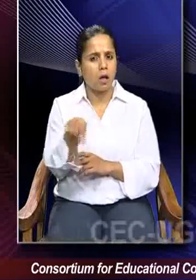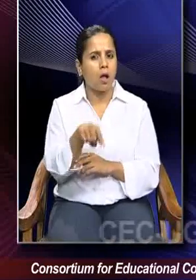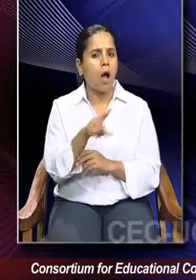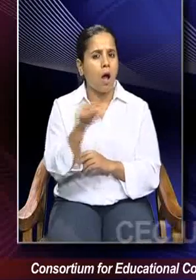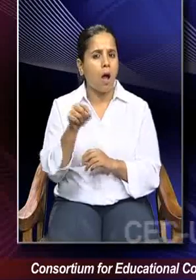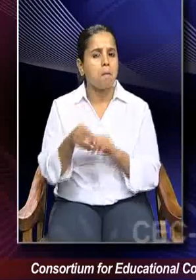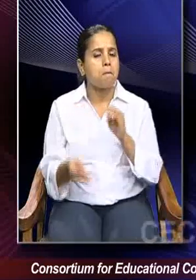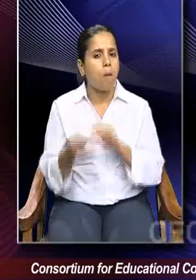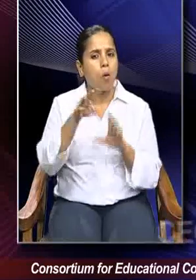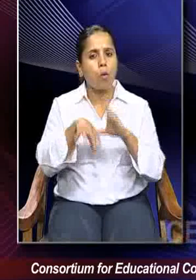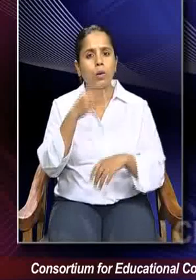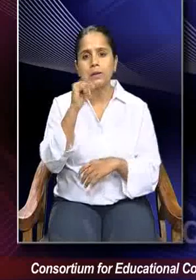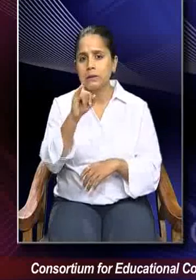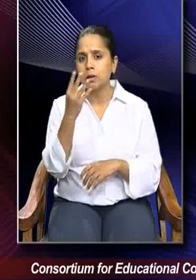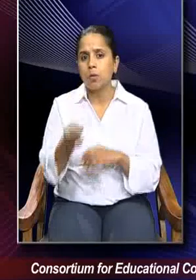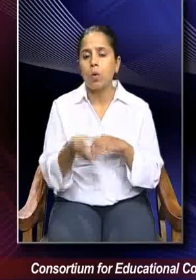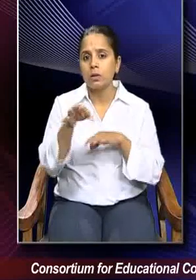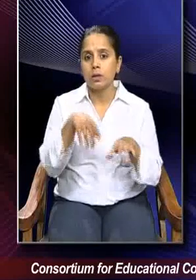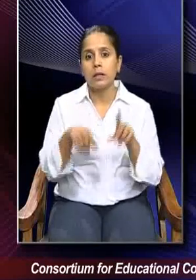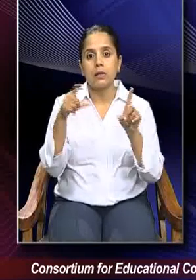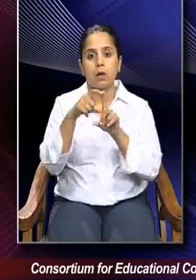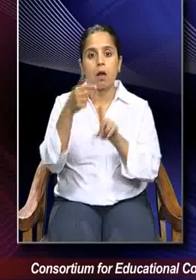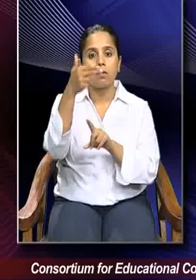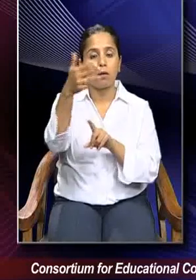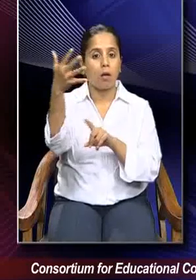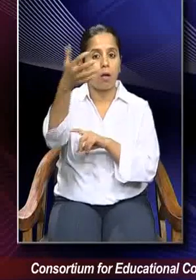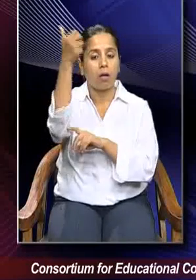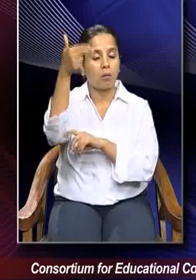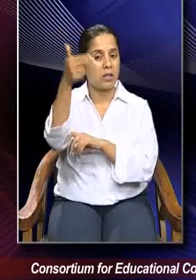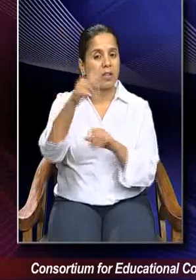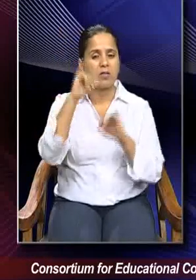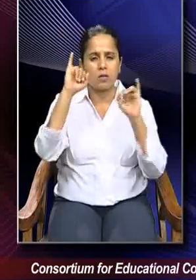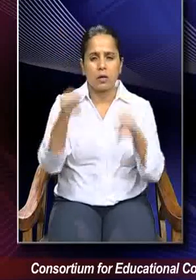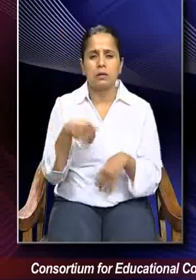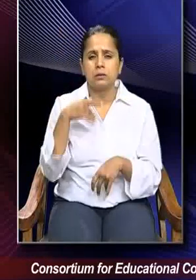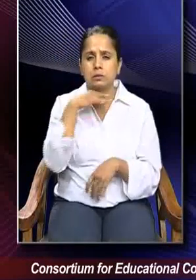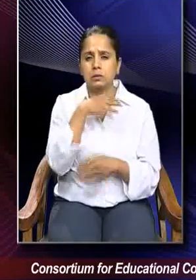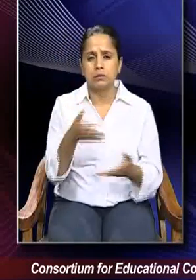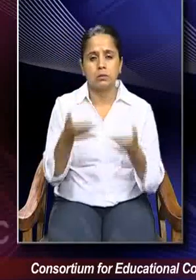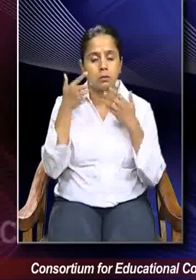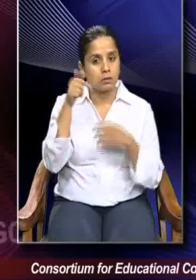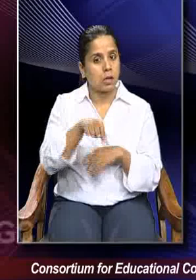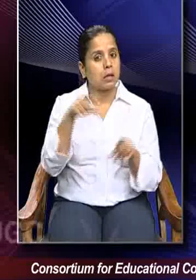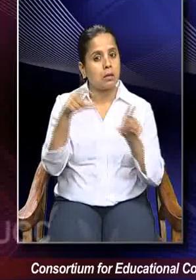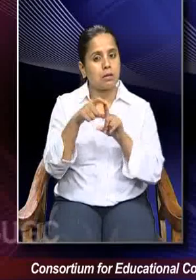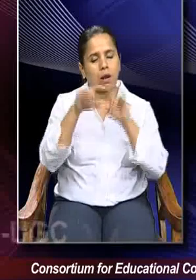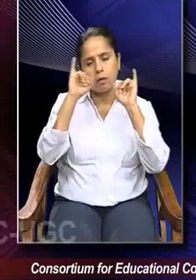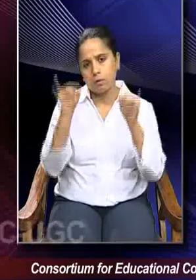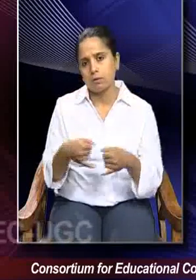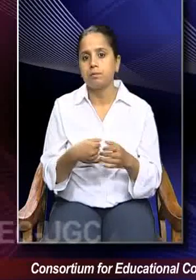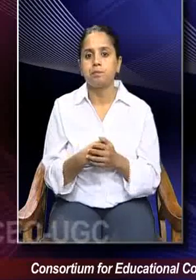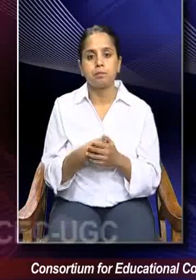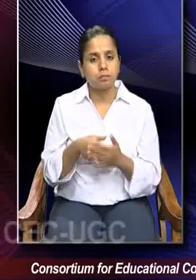cities in the world, with New Delhi named as the capital with the worst air quality in the world. The